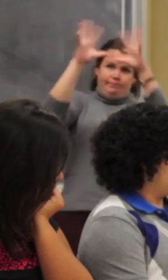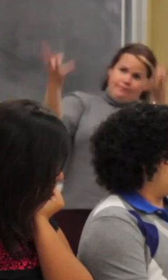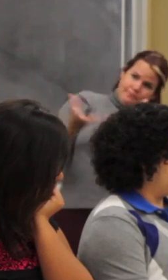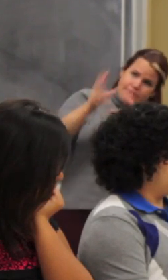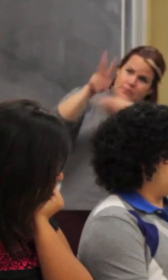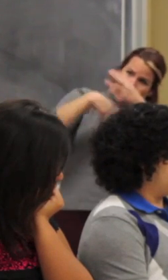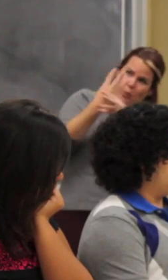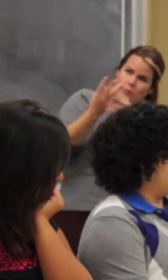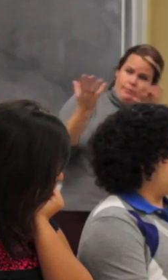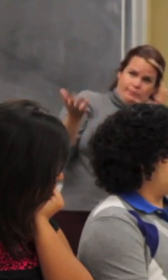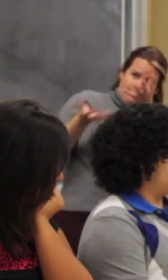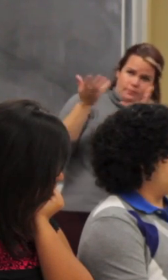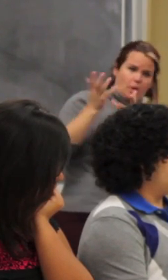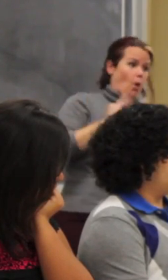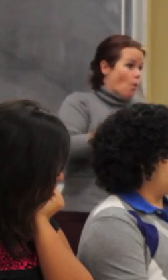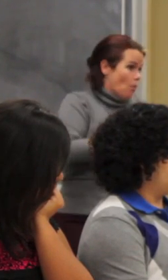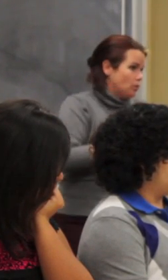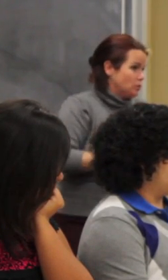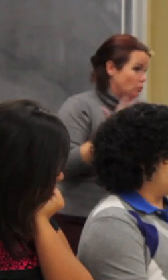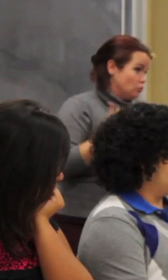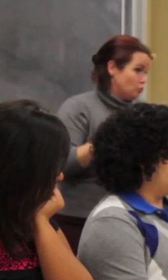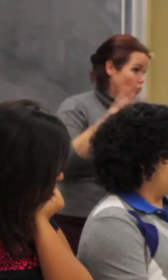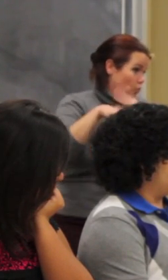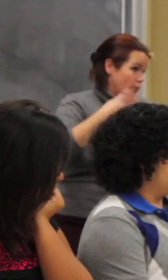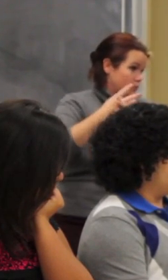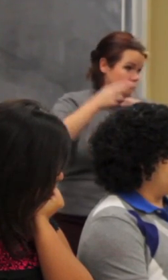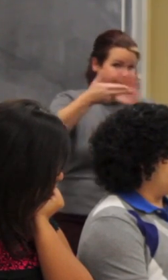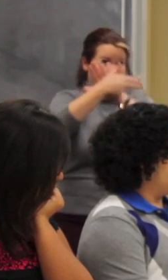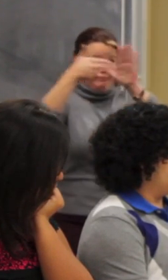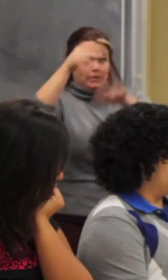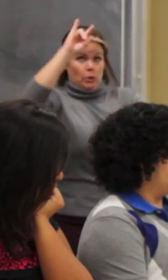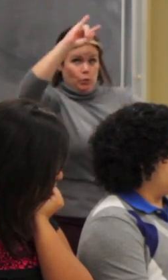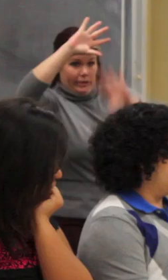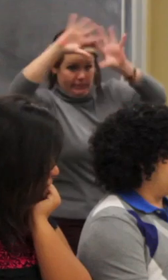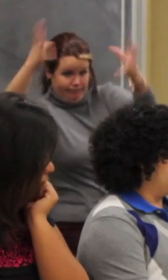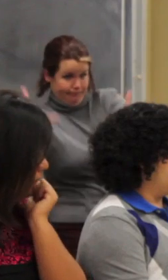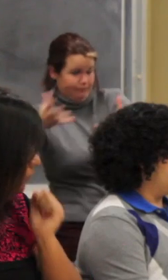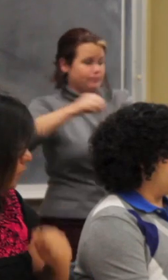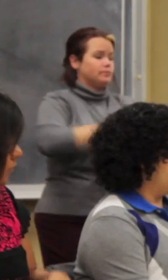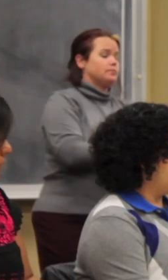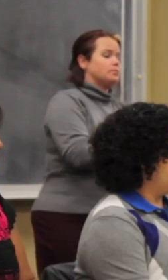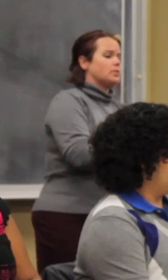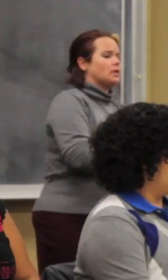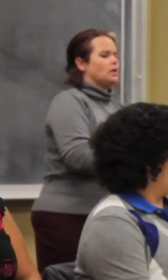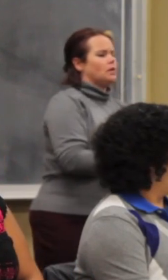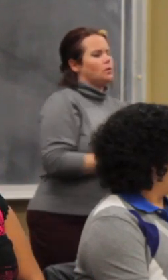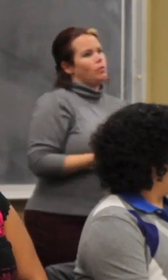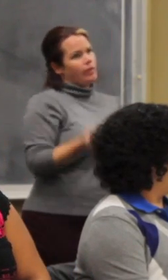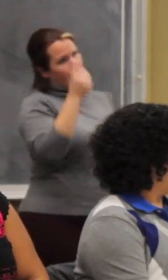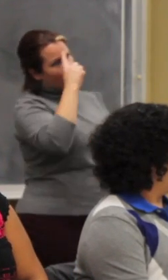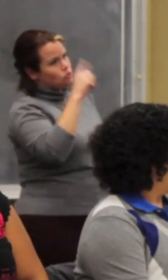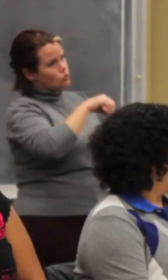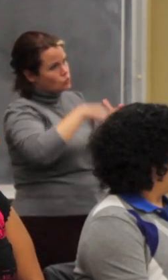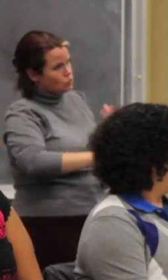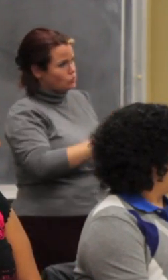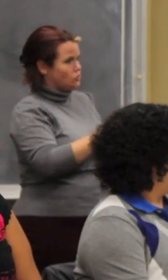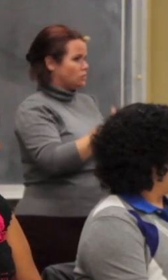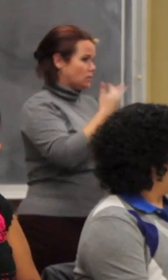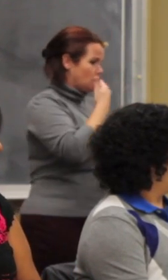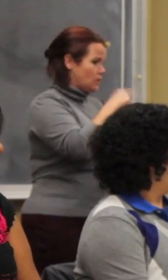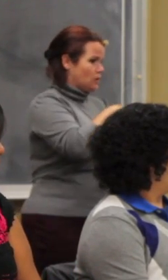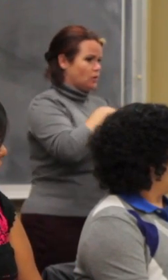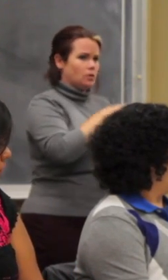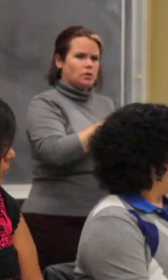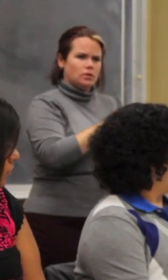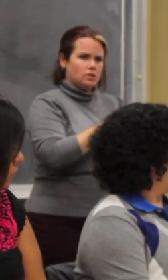our particular social world of UT, right? And we can think about students of color, queer